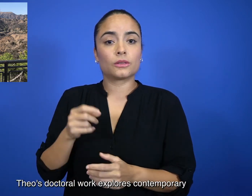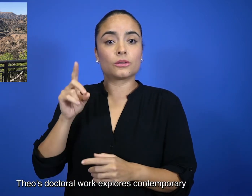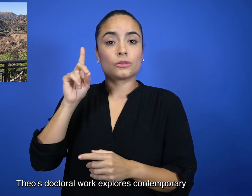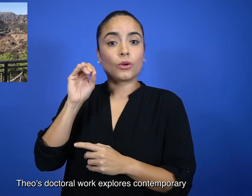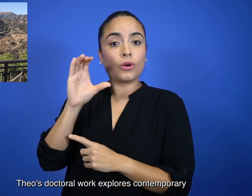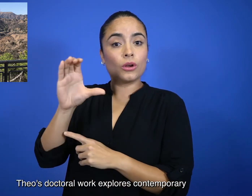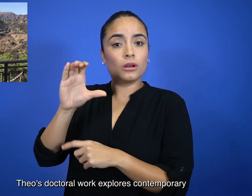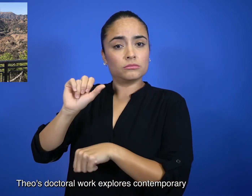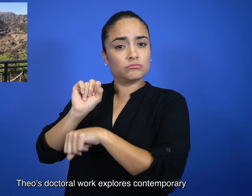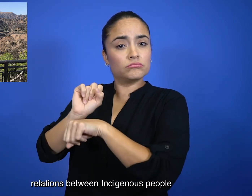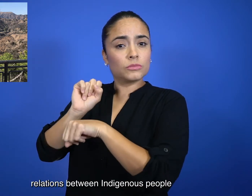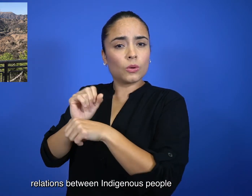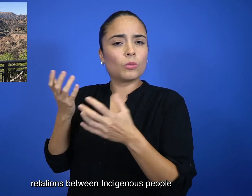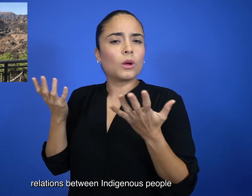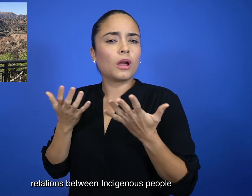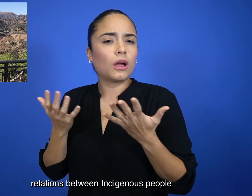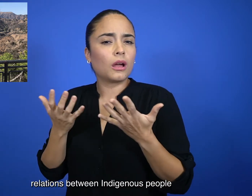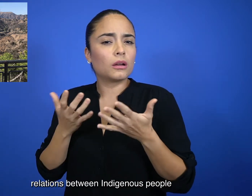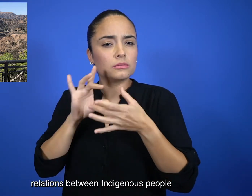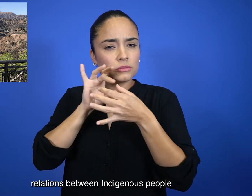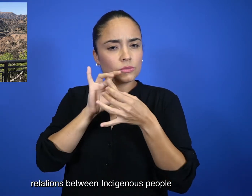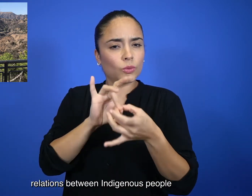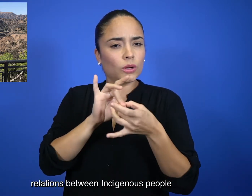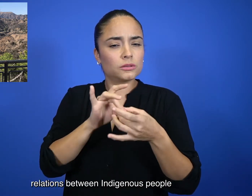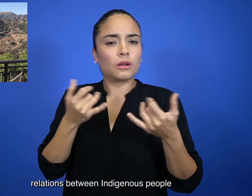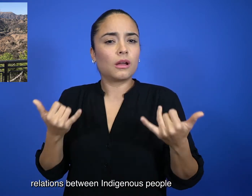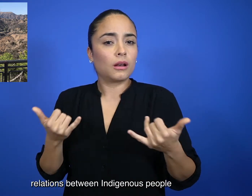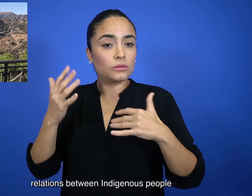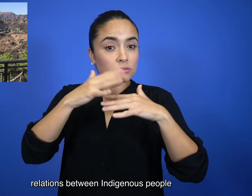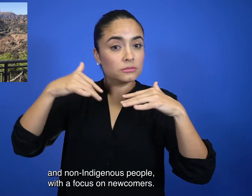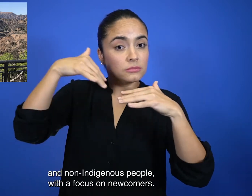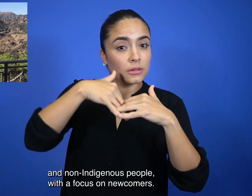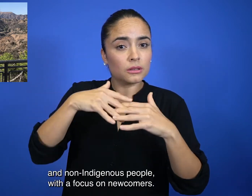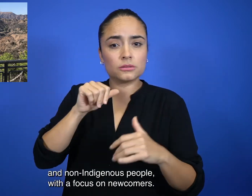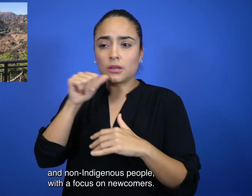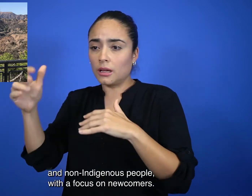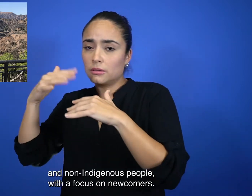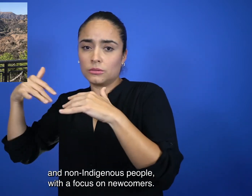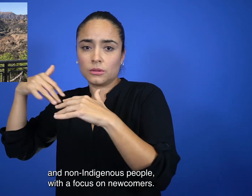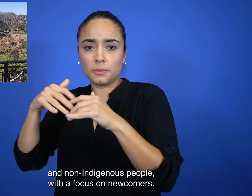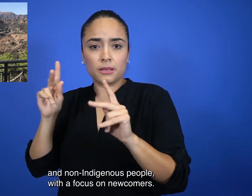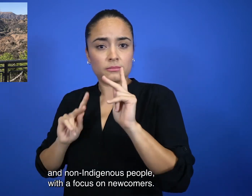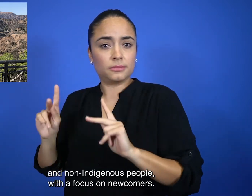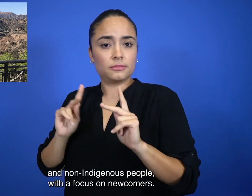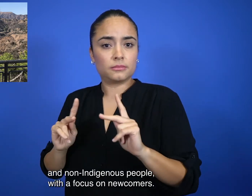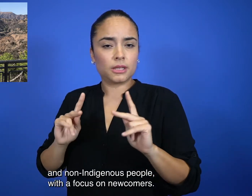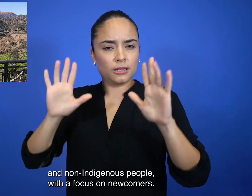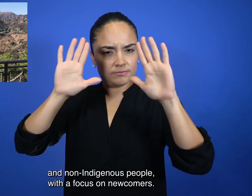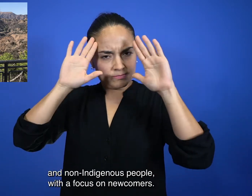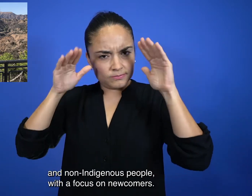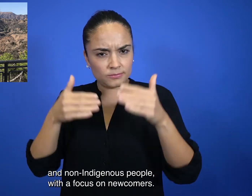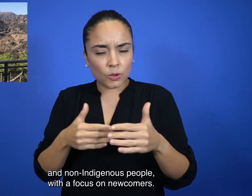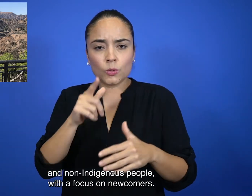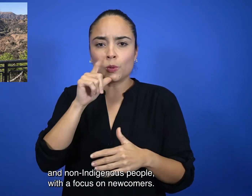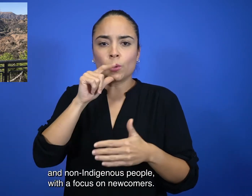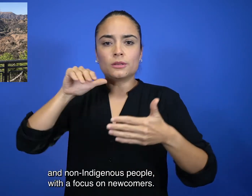explores contemporary relations between Indigenous people and non-Indigenous people with a focus on